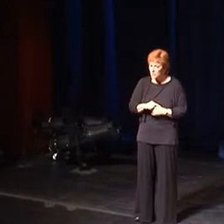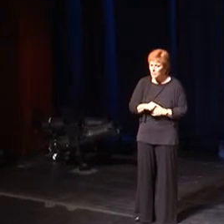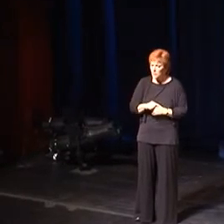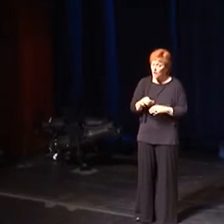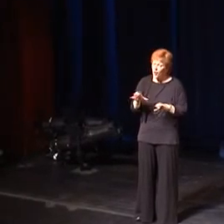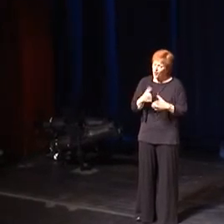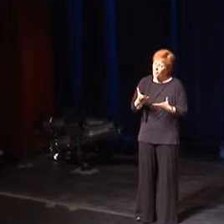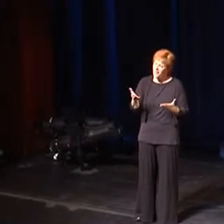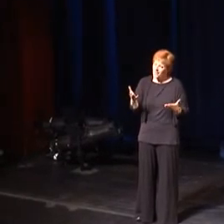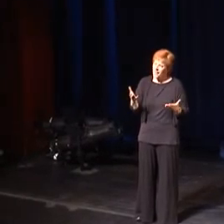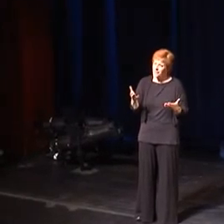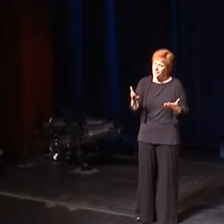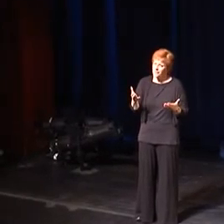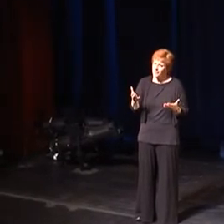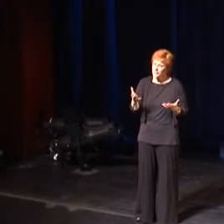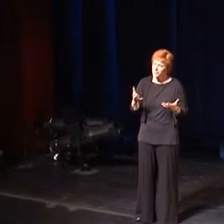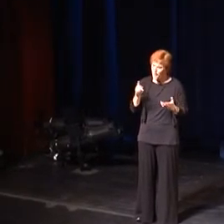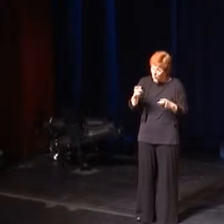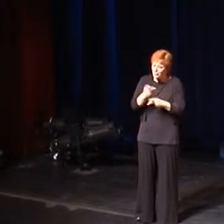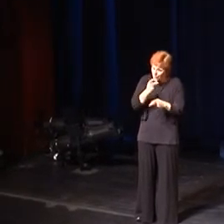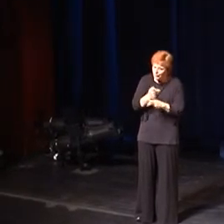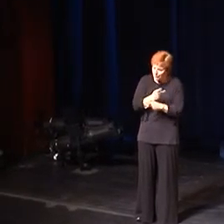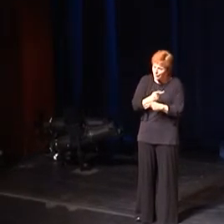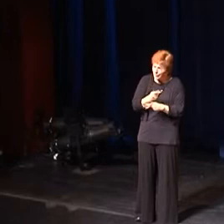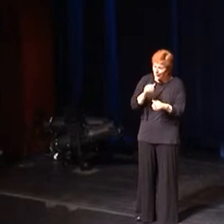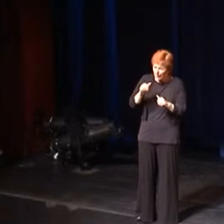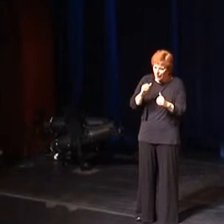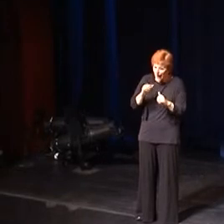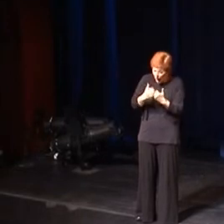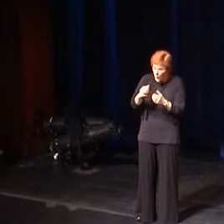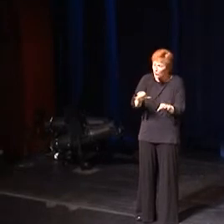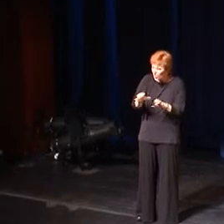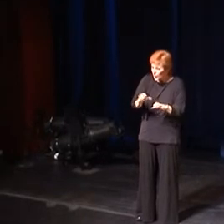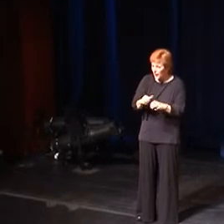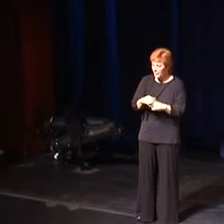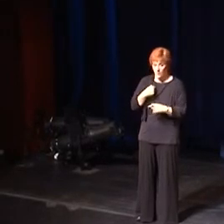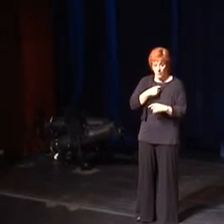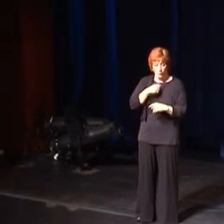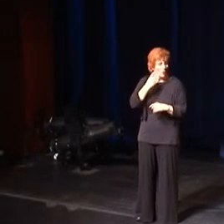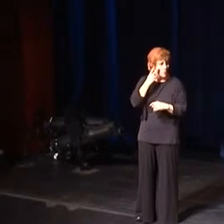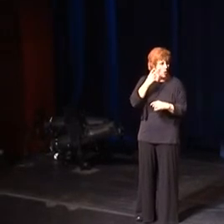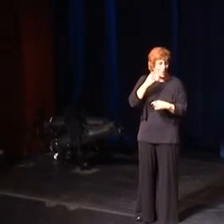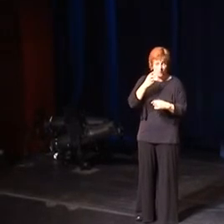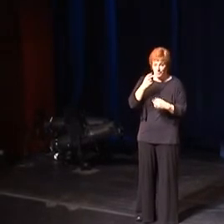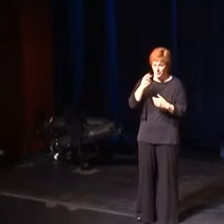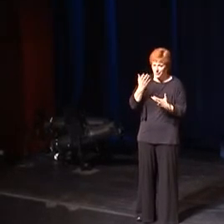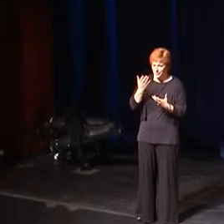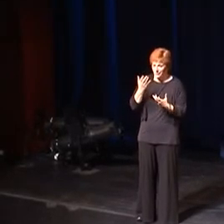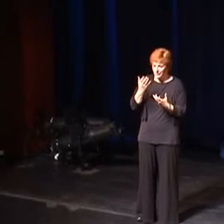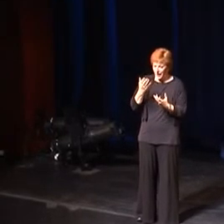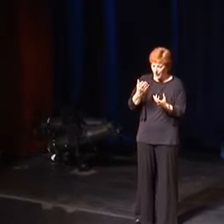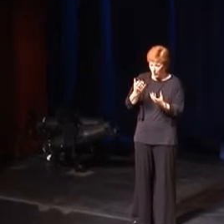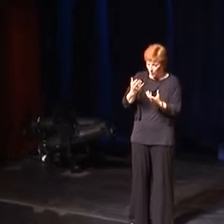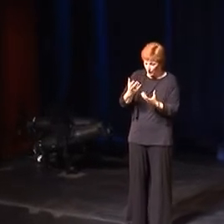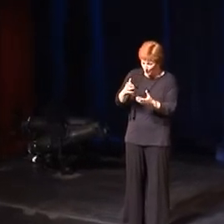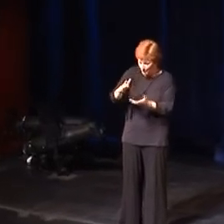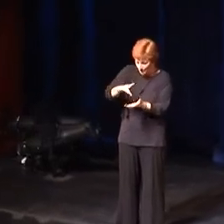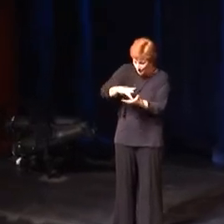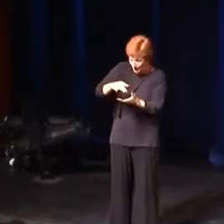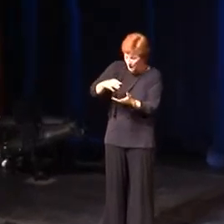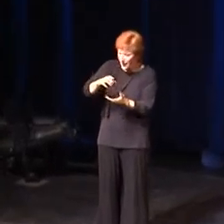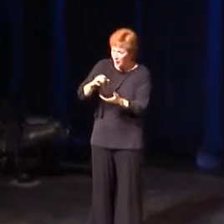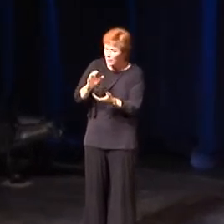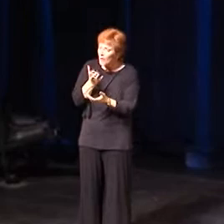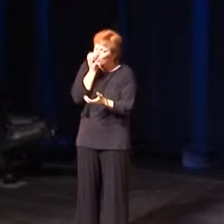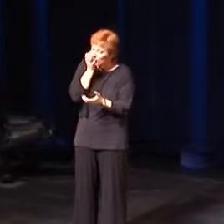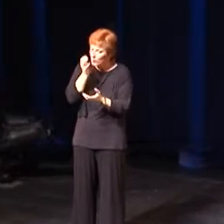And doing these sort of things, you just gotta figure stuff out and learn how to do it. Like we thought, well, if we wet the lumber in the lawn sprinkler, it's gonna make it easier to